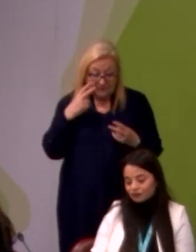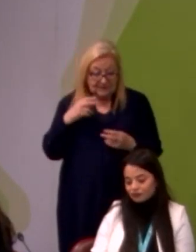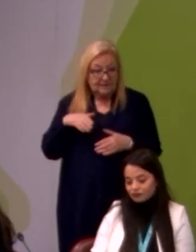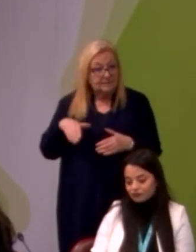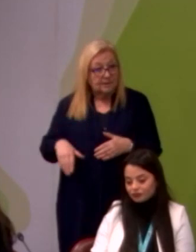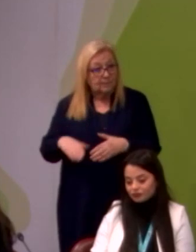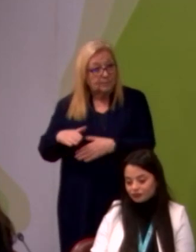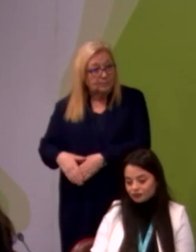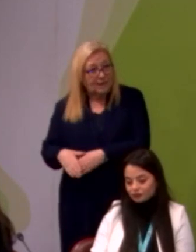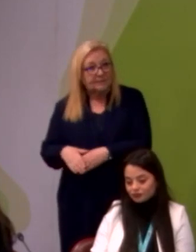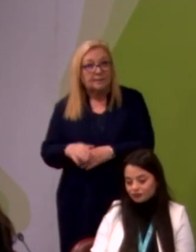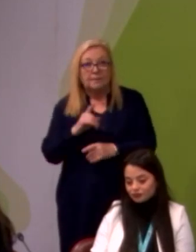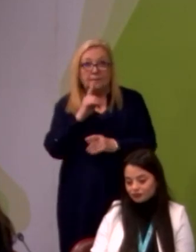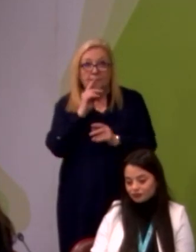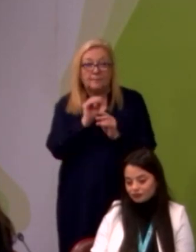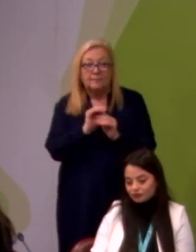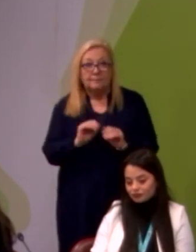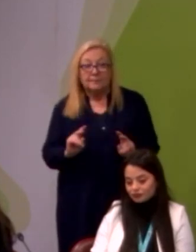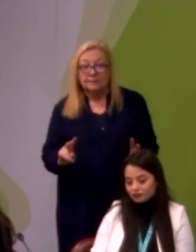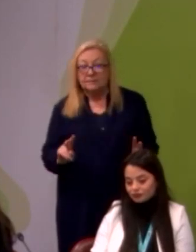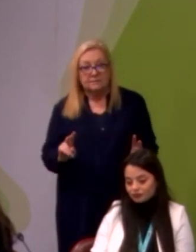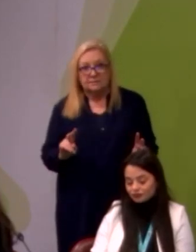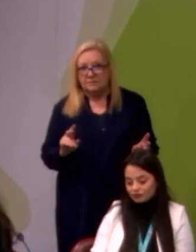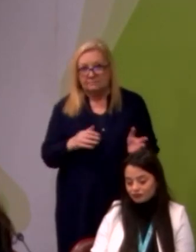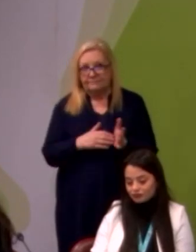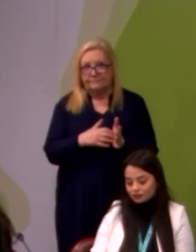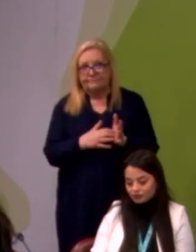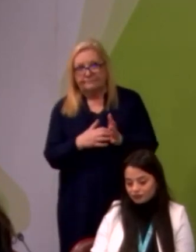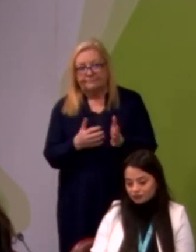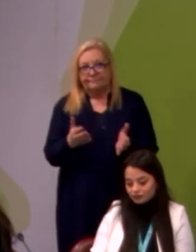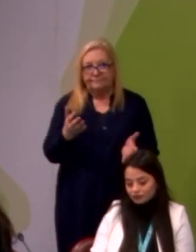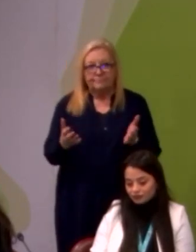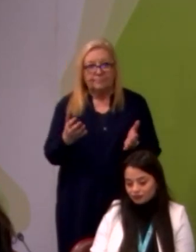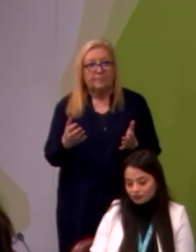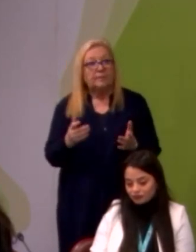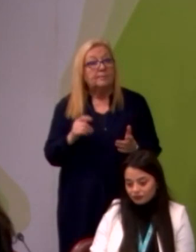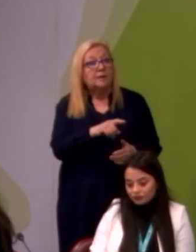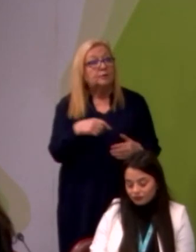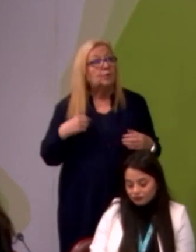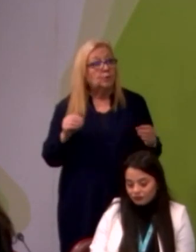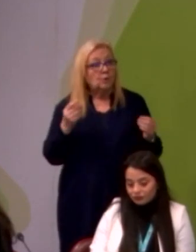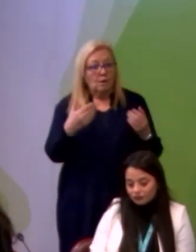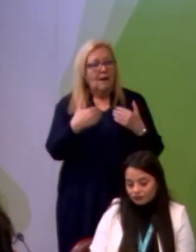Sudan, but the hope and the energy of young people is indisputable.